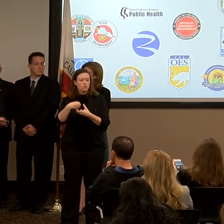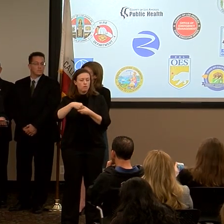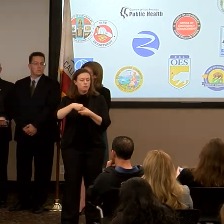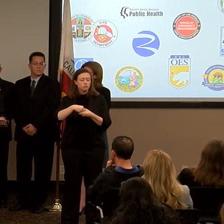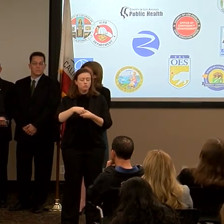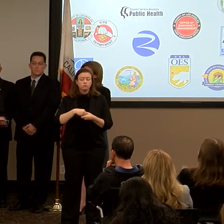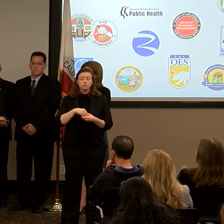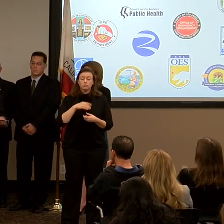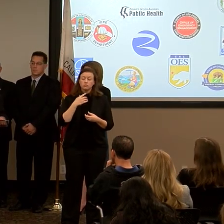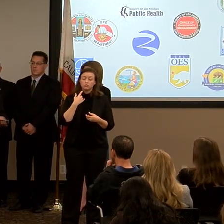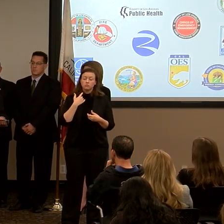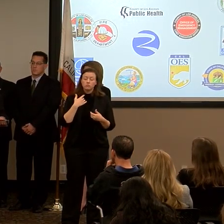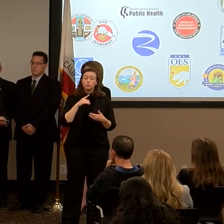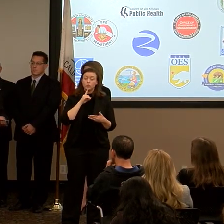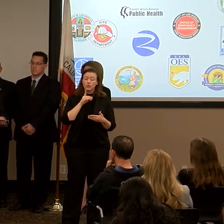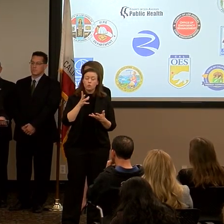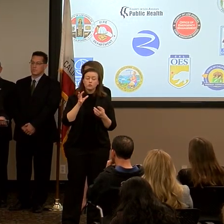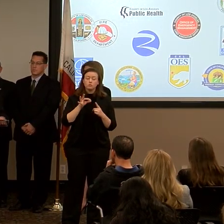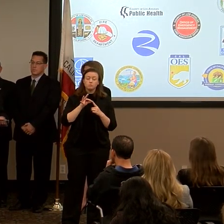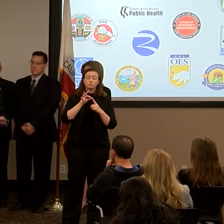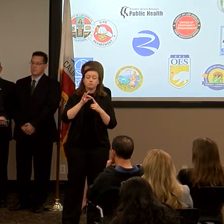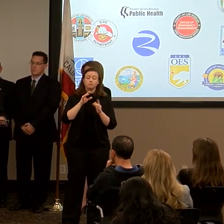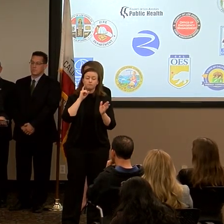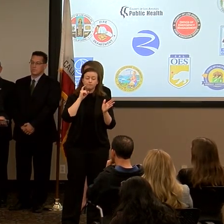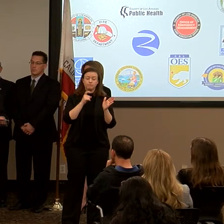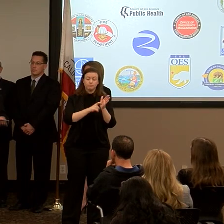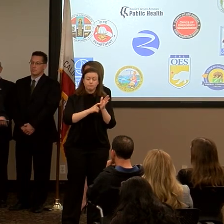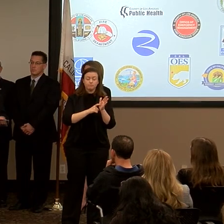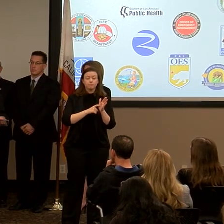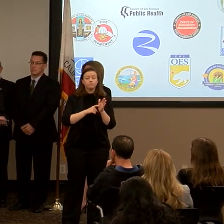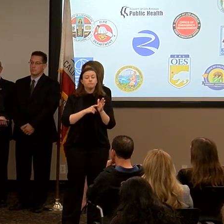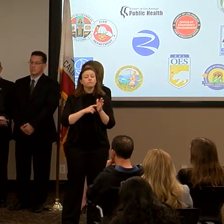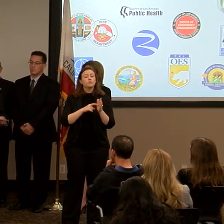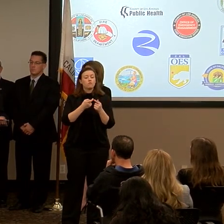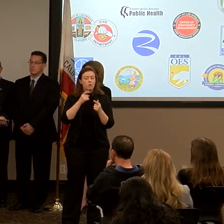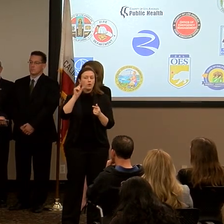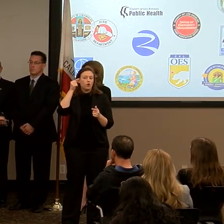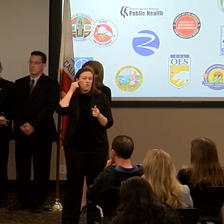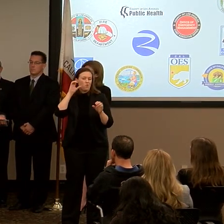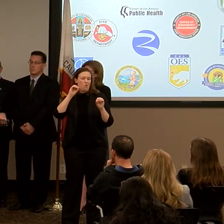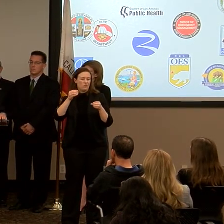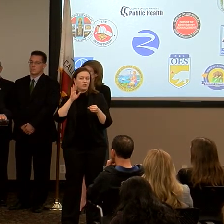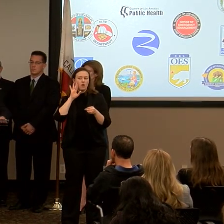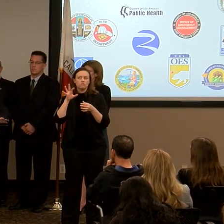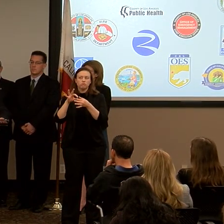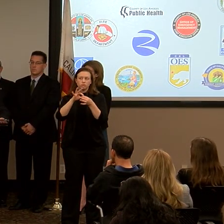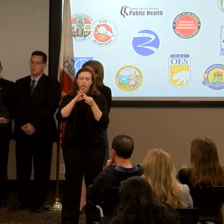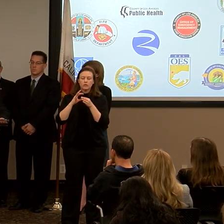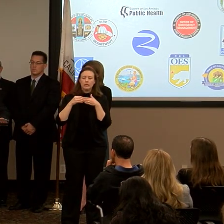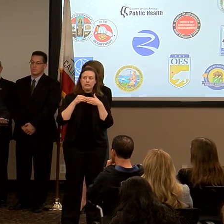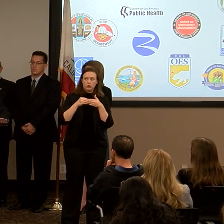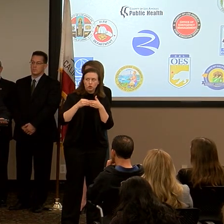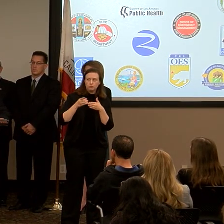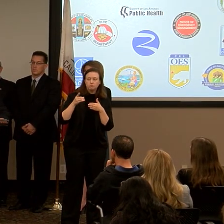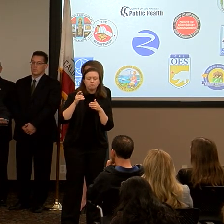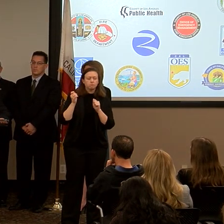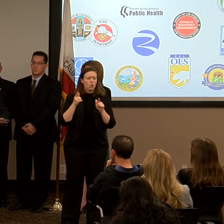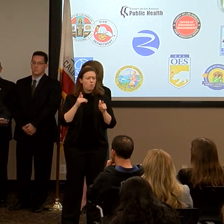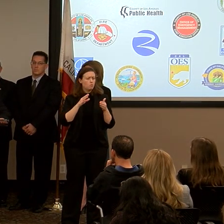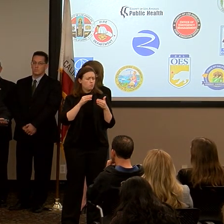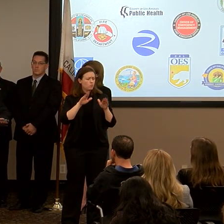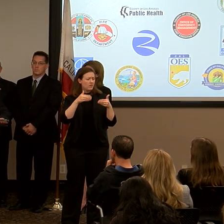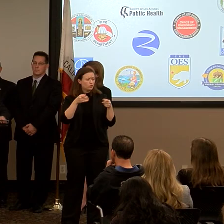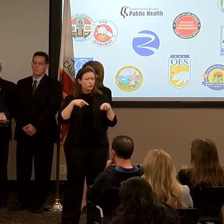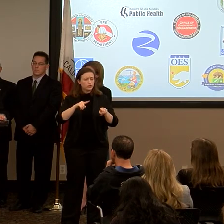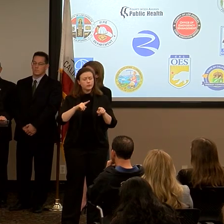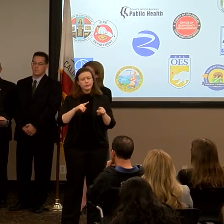I especially want to call out the coordination and focus that was brought from the governor's office. The leadership that all of you provided during this